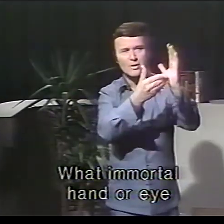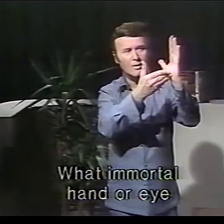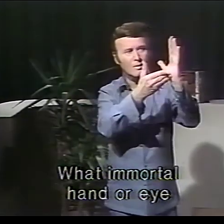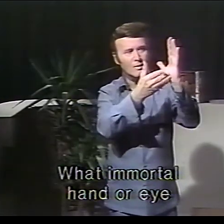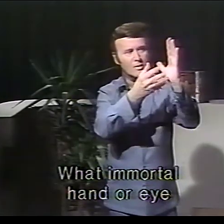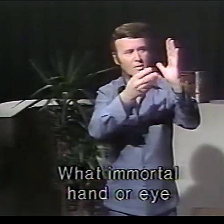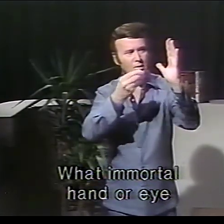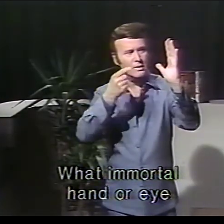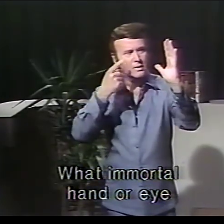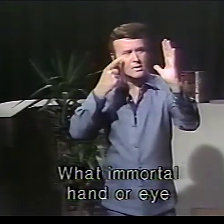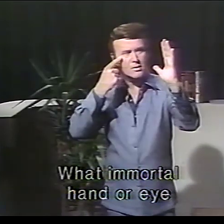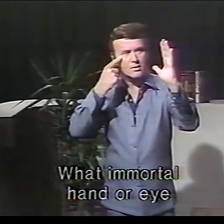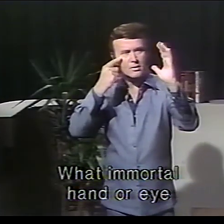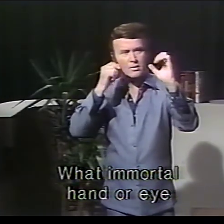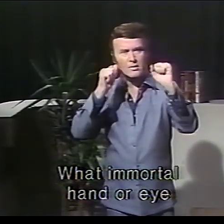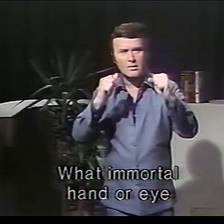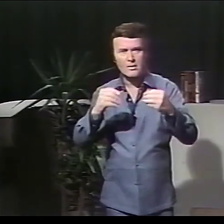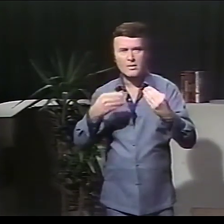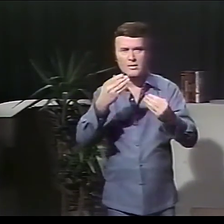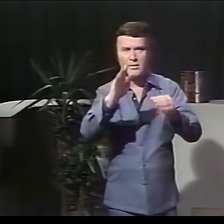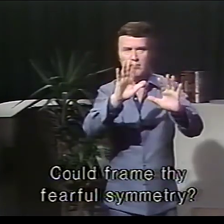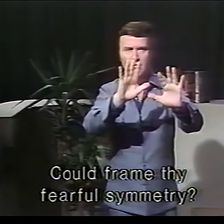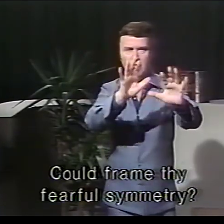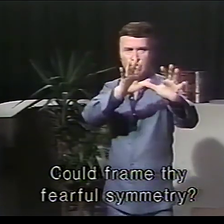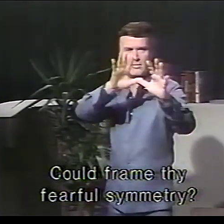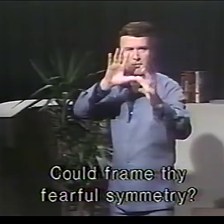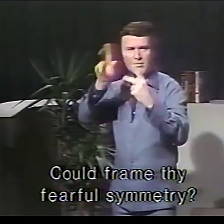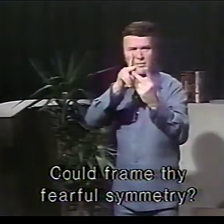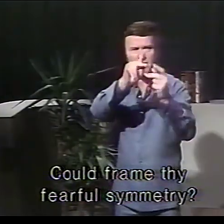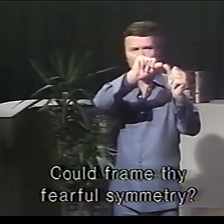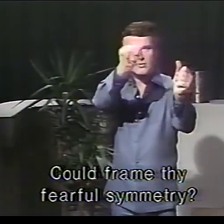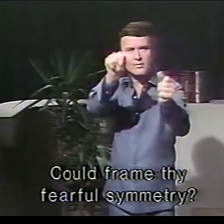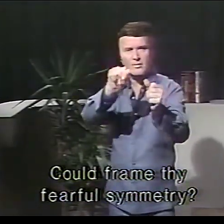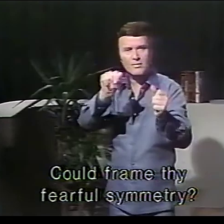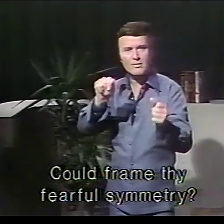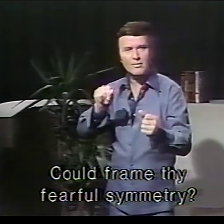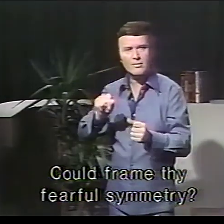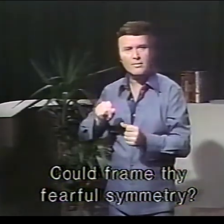What immortal hand or eye could frame thy fearful symmetry?